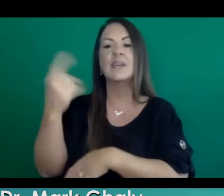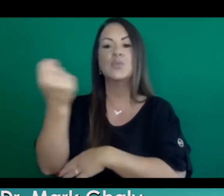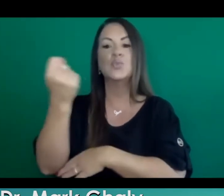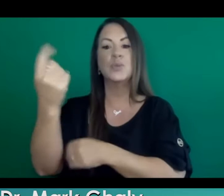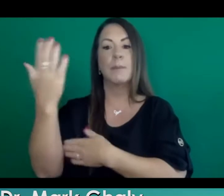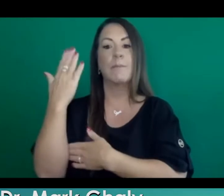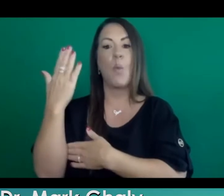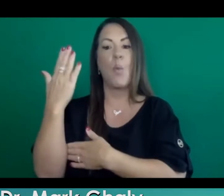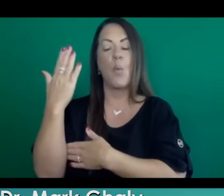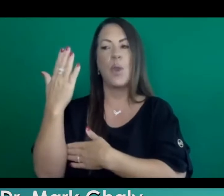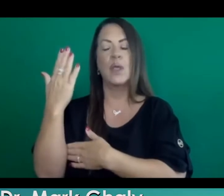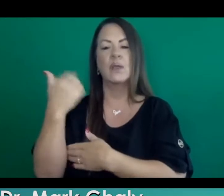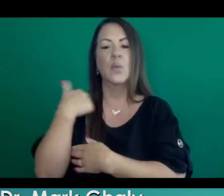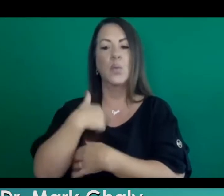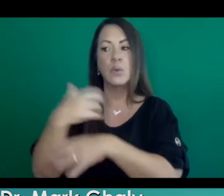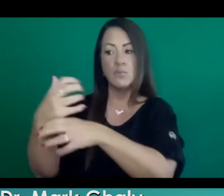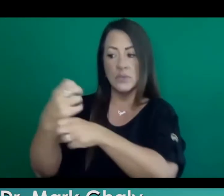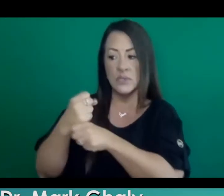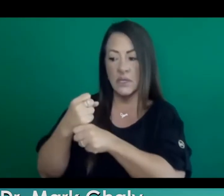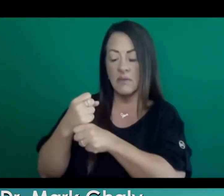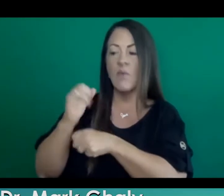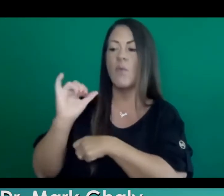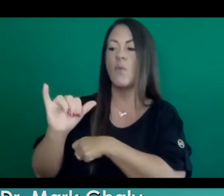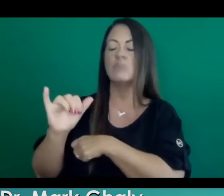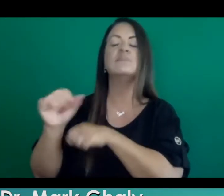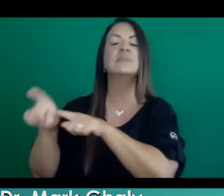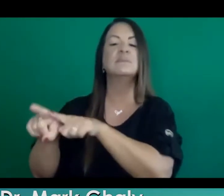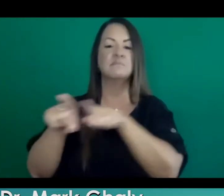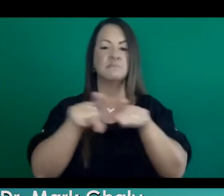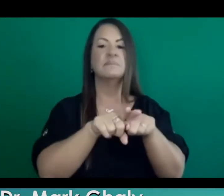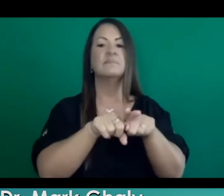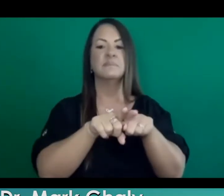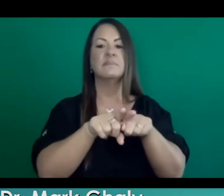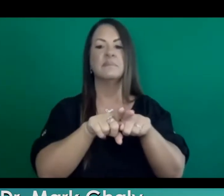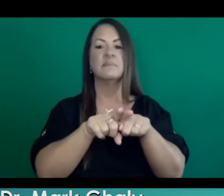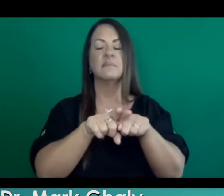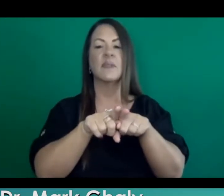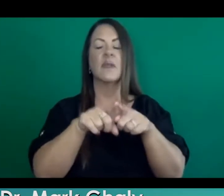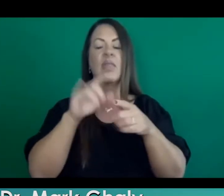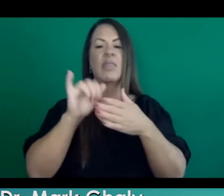really reflects cases reported from Sunday